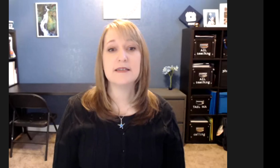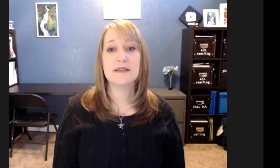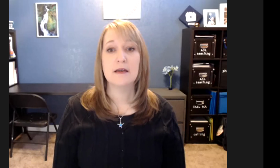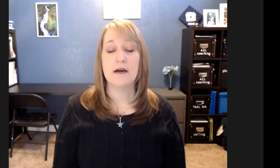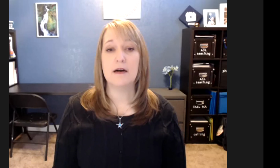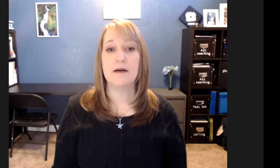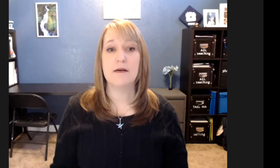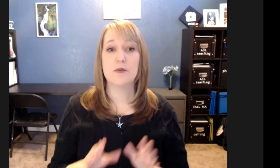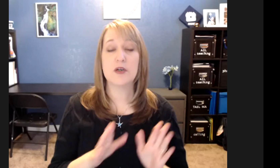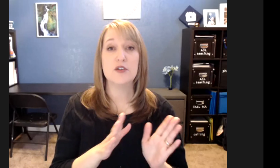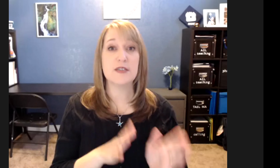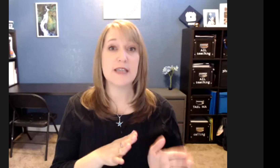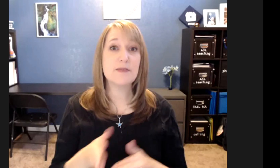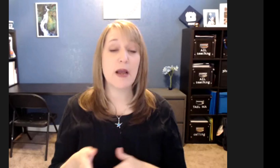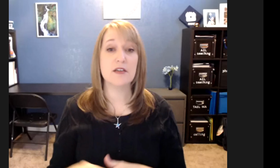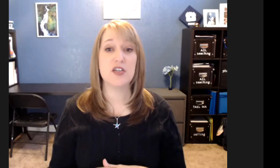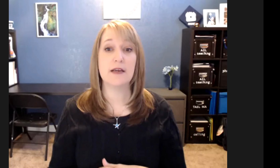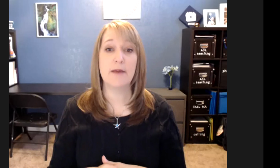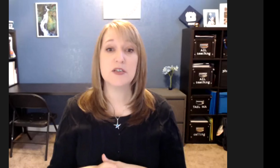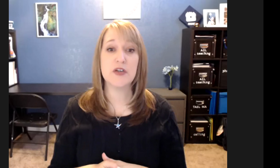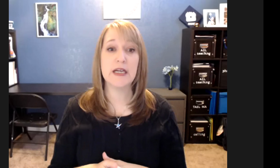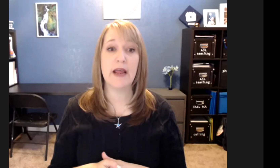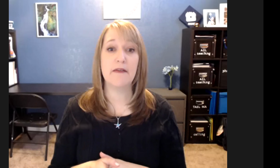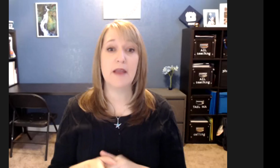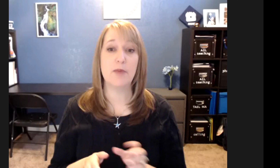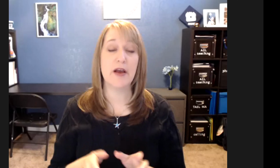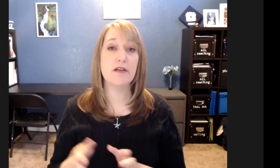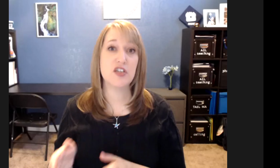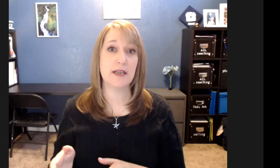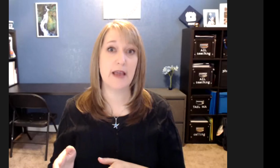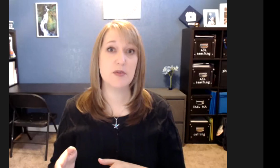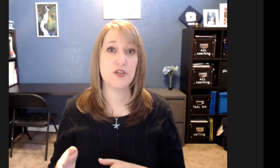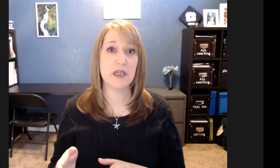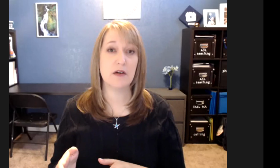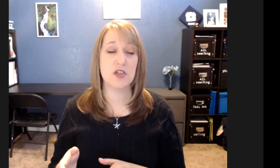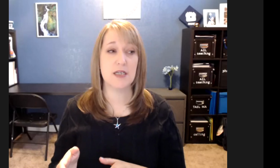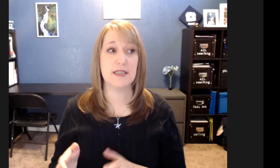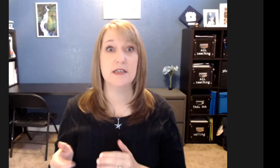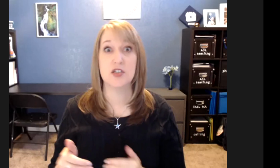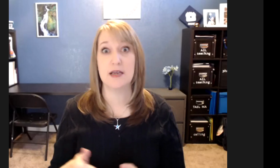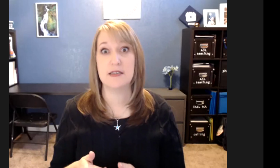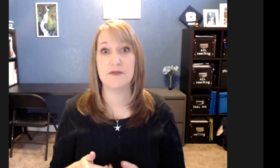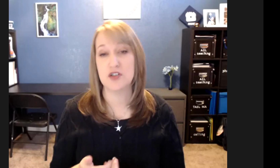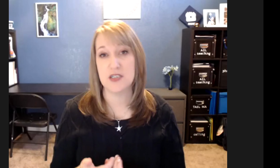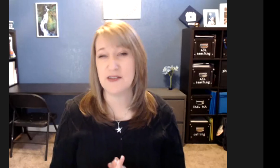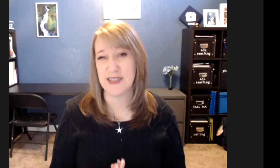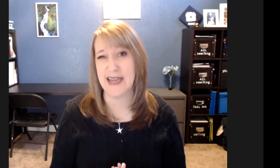Science, we're going to do science, biology, and chemistry. And biology and chemistry are just initialized versions of